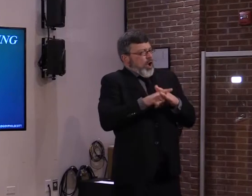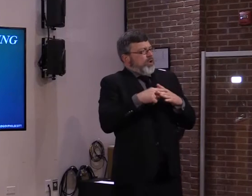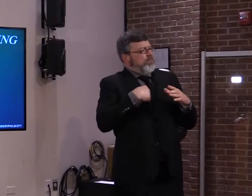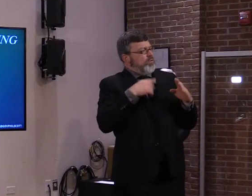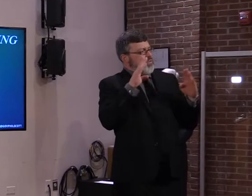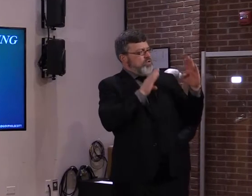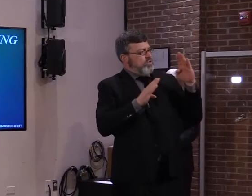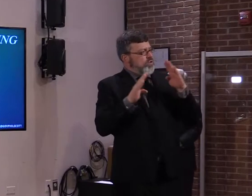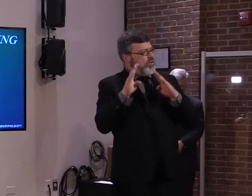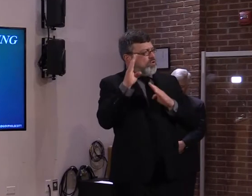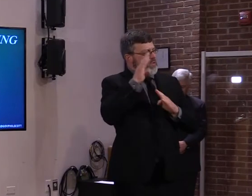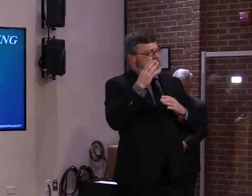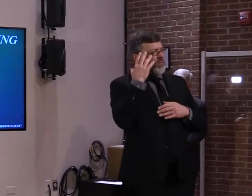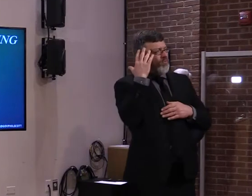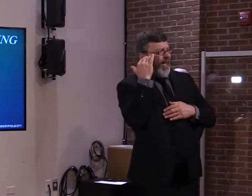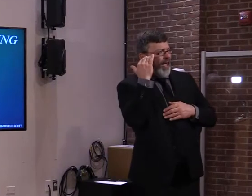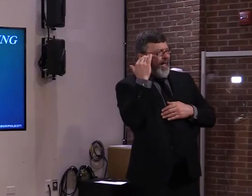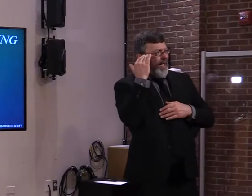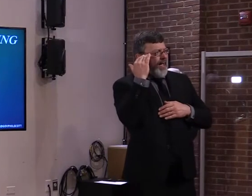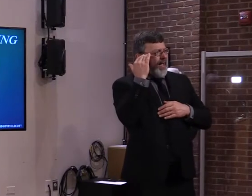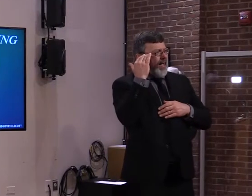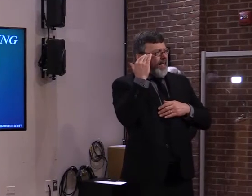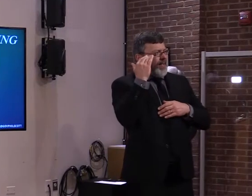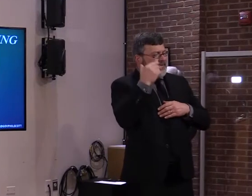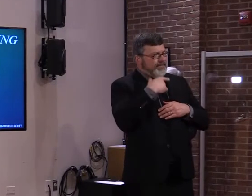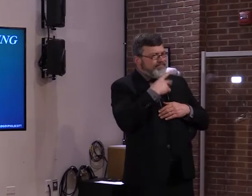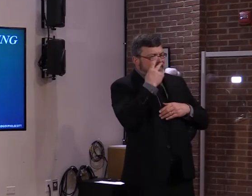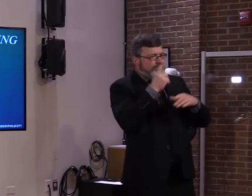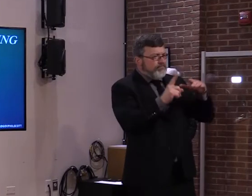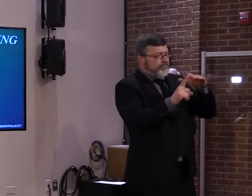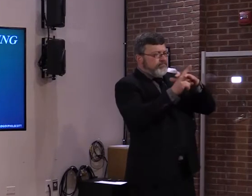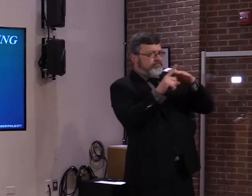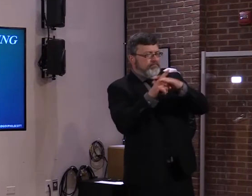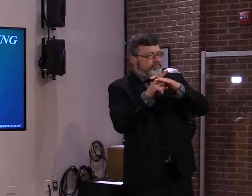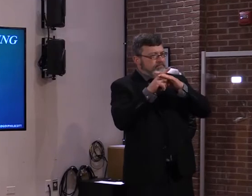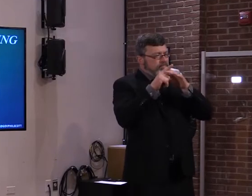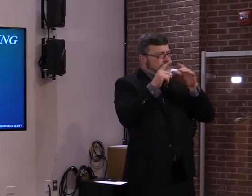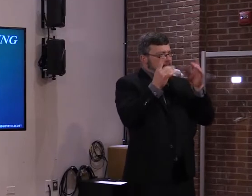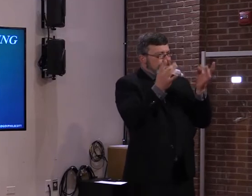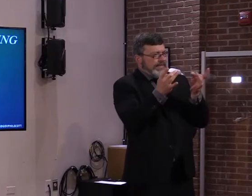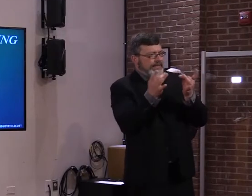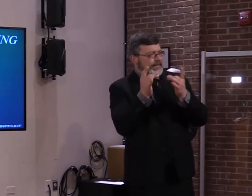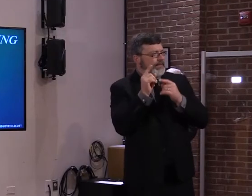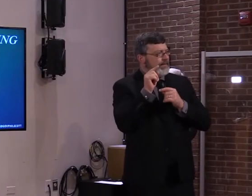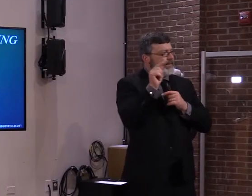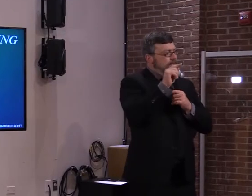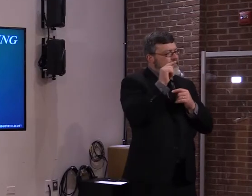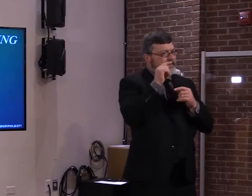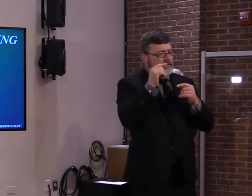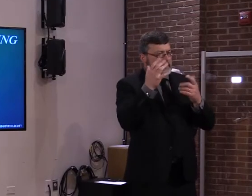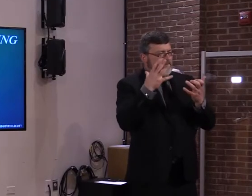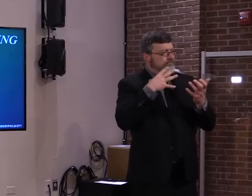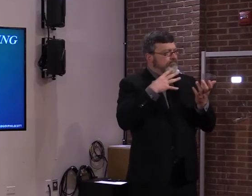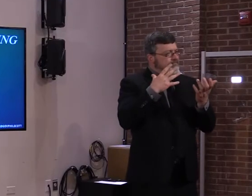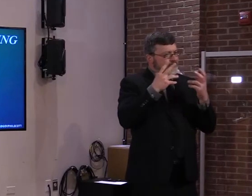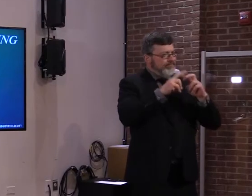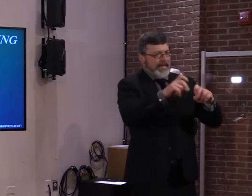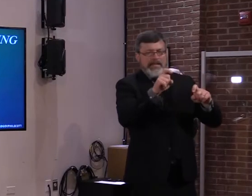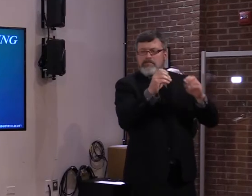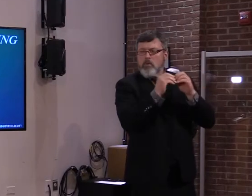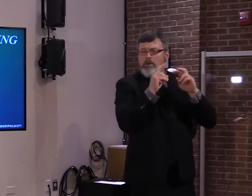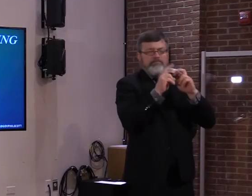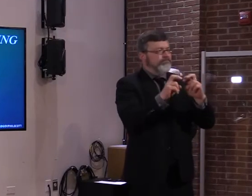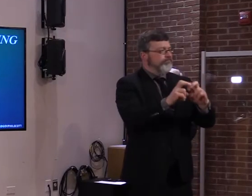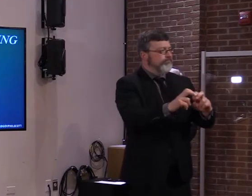fully contemplated how much that will, in effect, cost us. So I think it's the wrong time to do this.